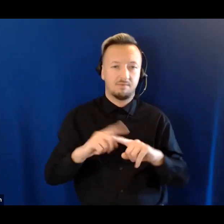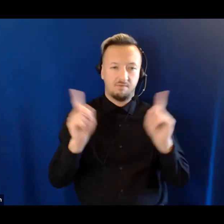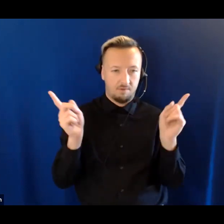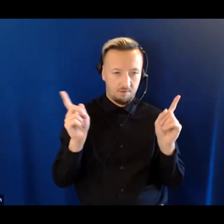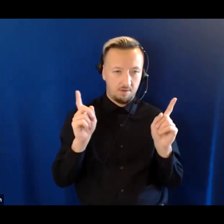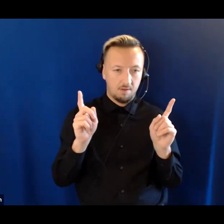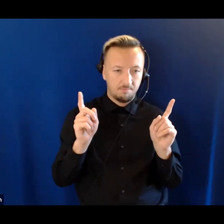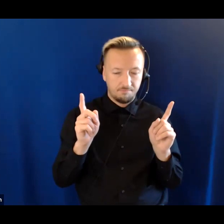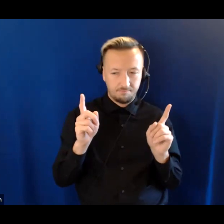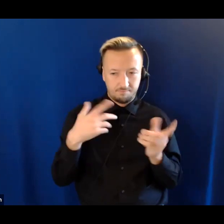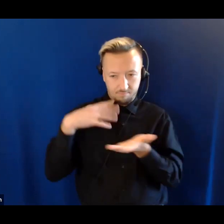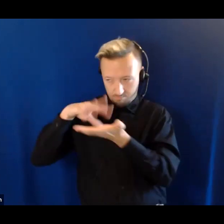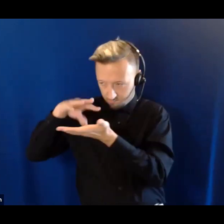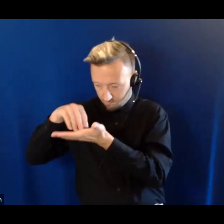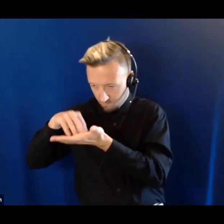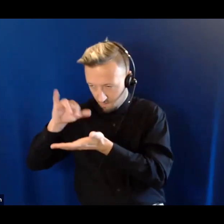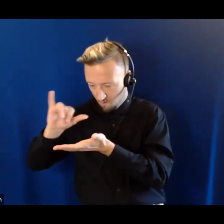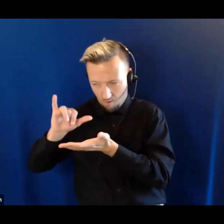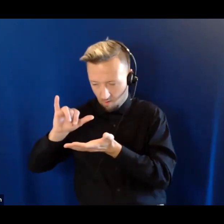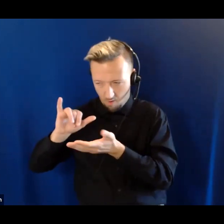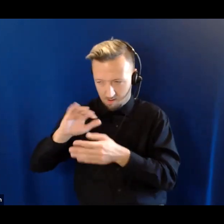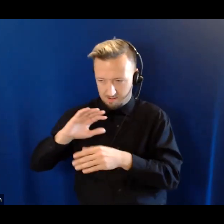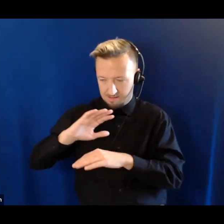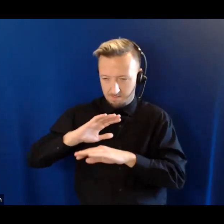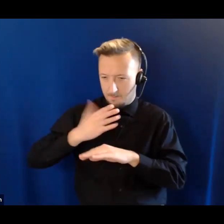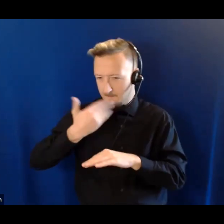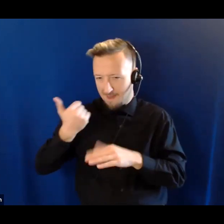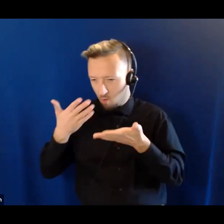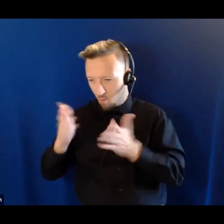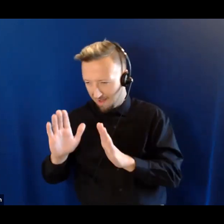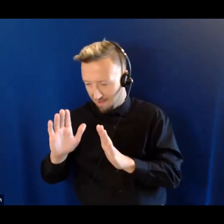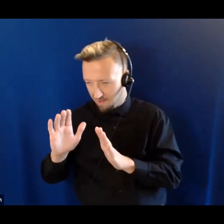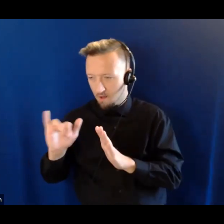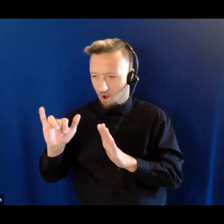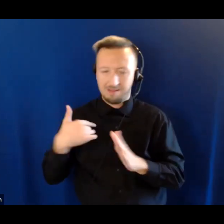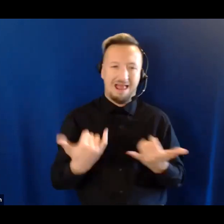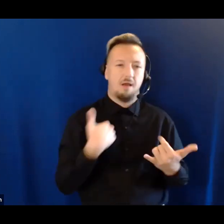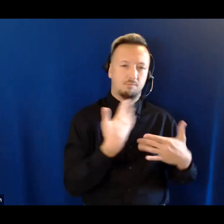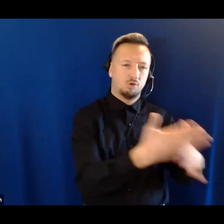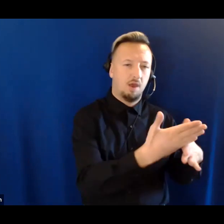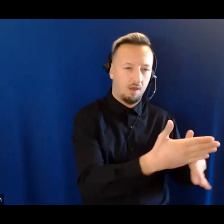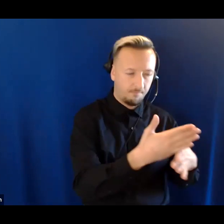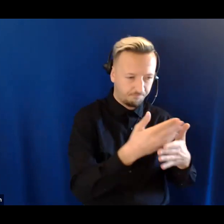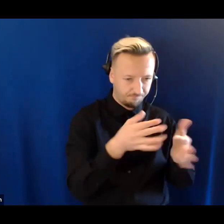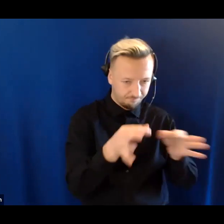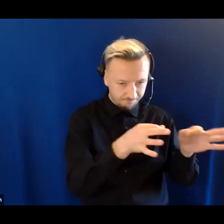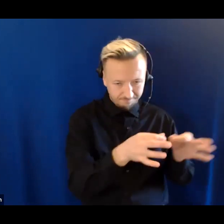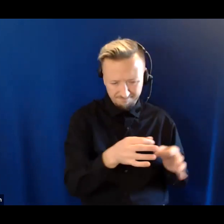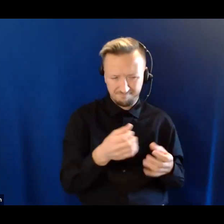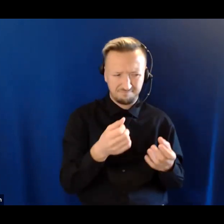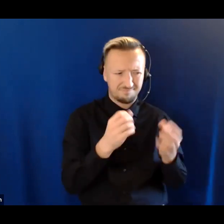can share that with others and inform, families that there are so many other services and supports